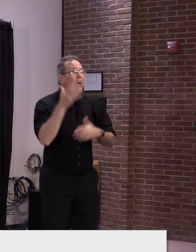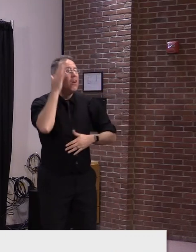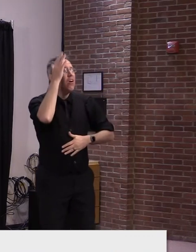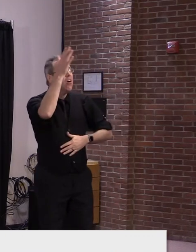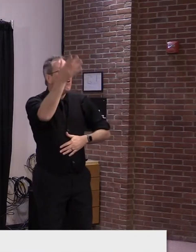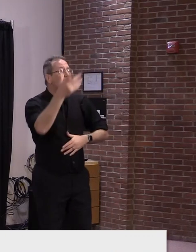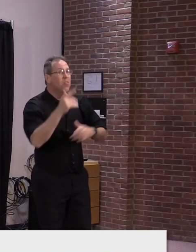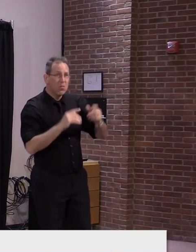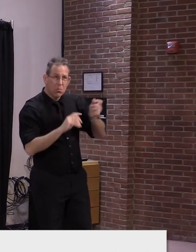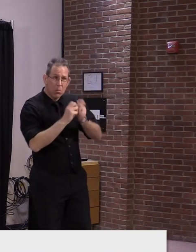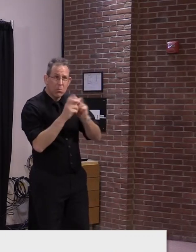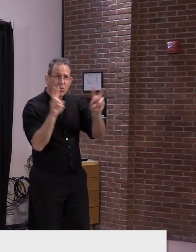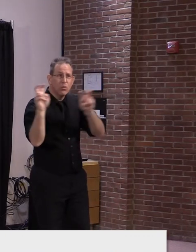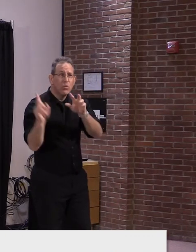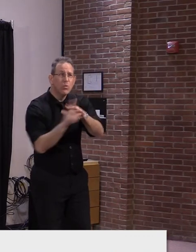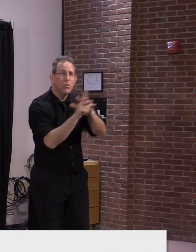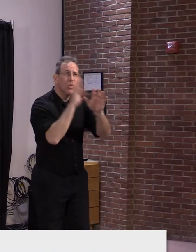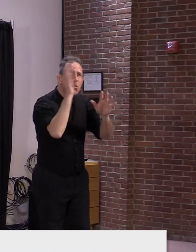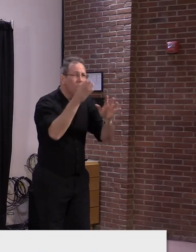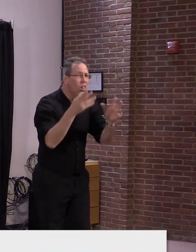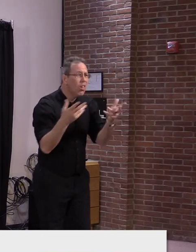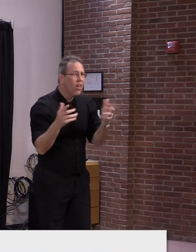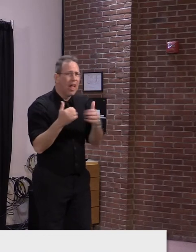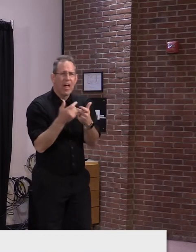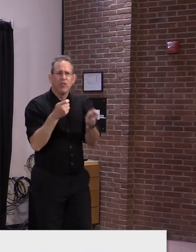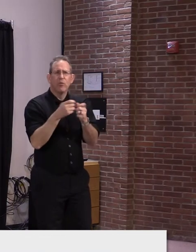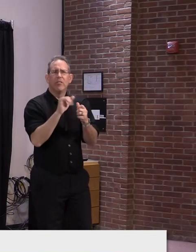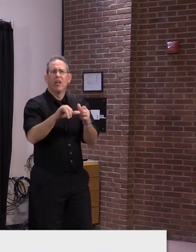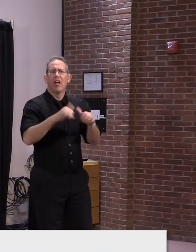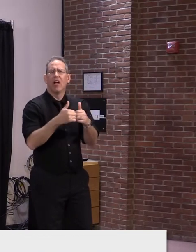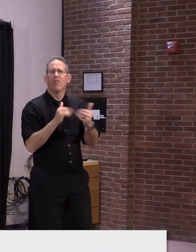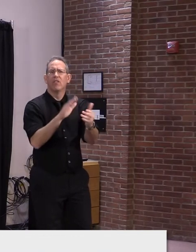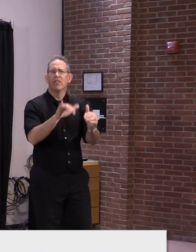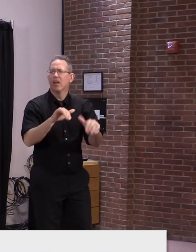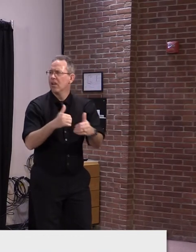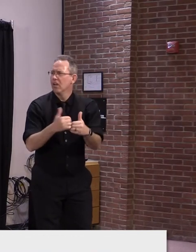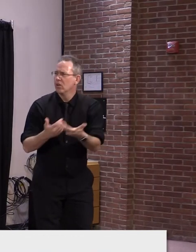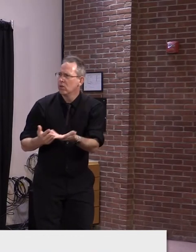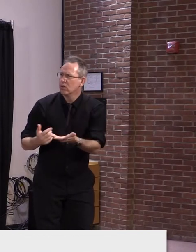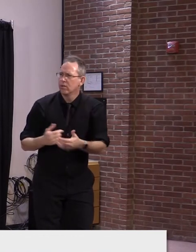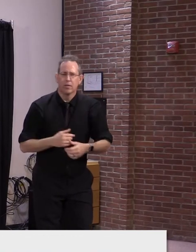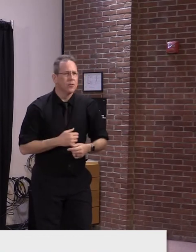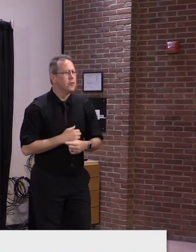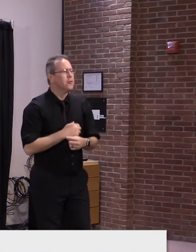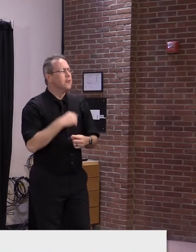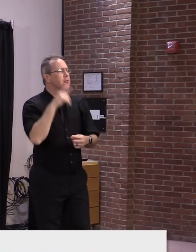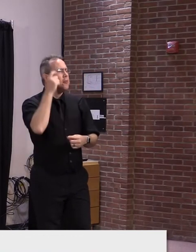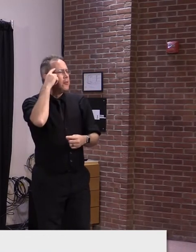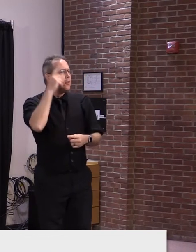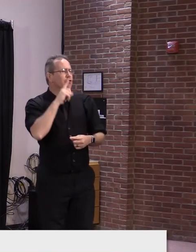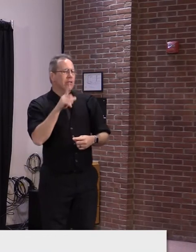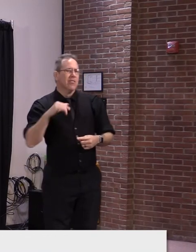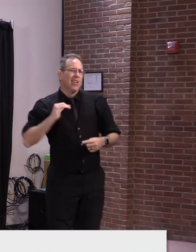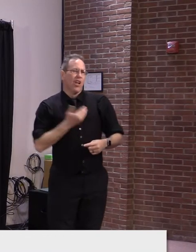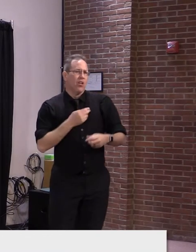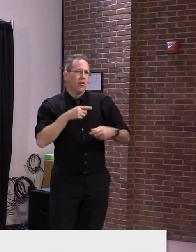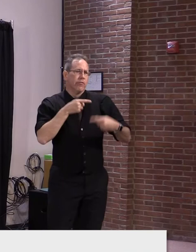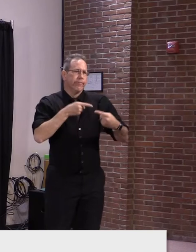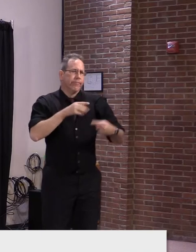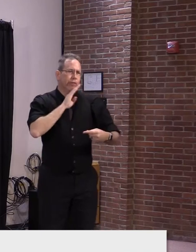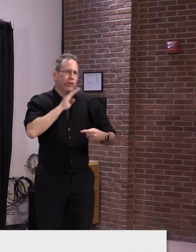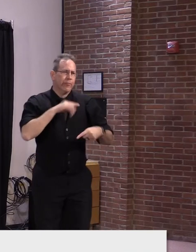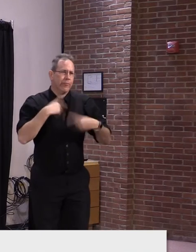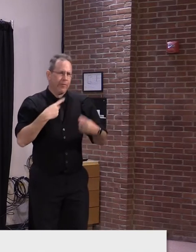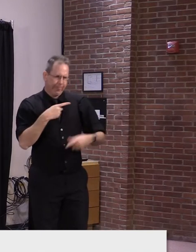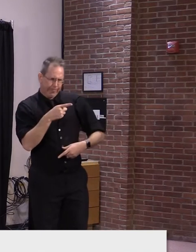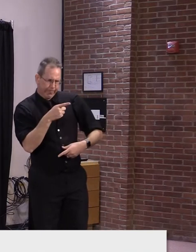this endemic phase? That that age category has been a source of frustration for us from the very beginning. But I'll let